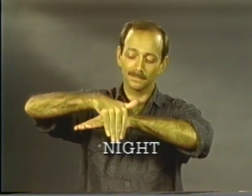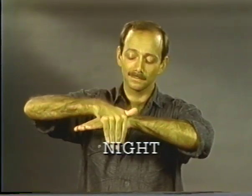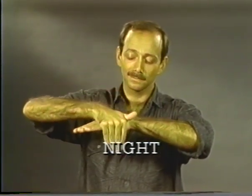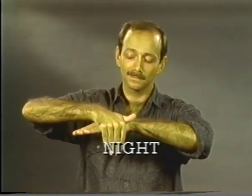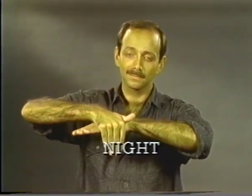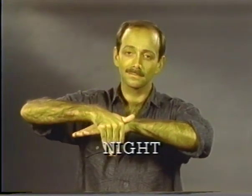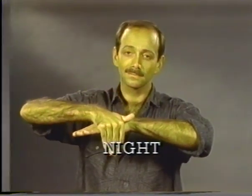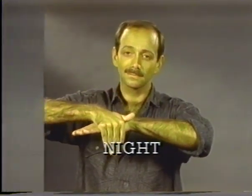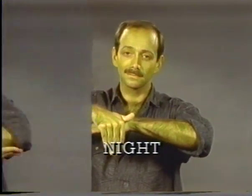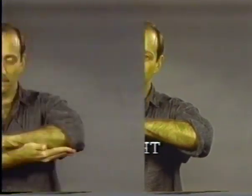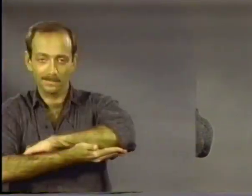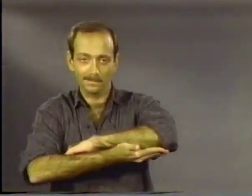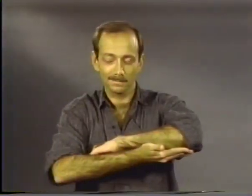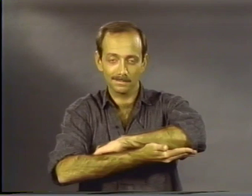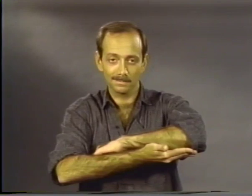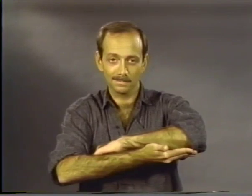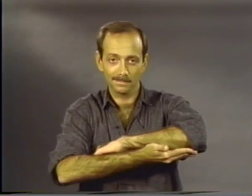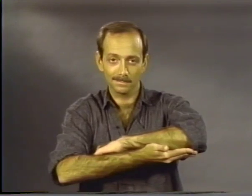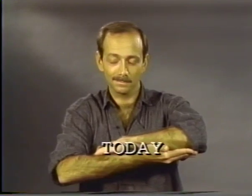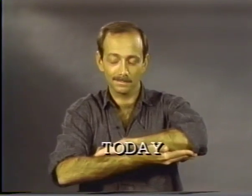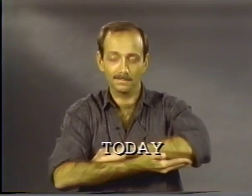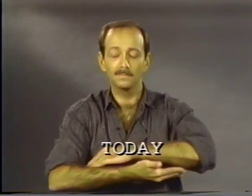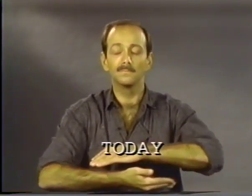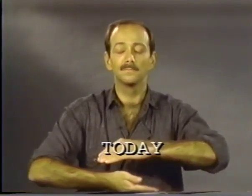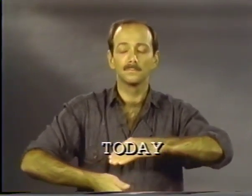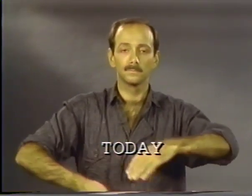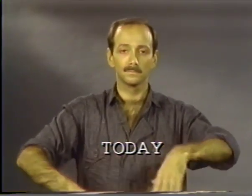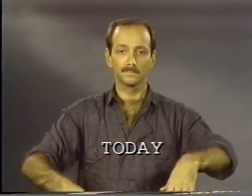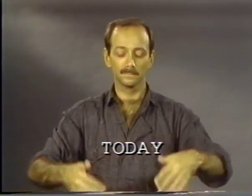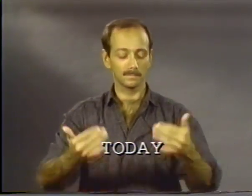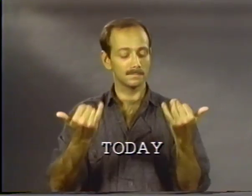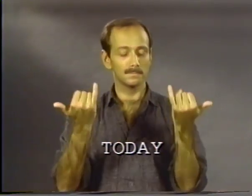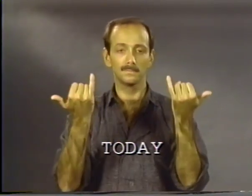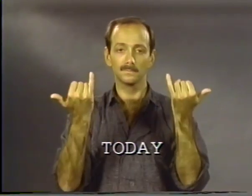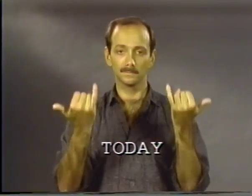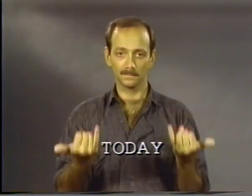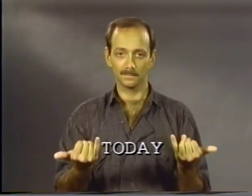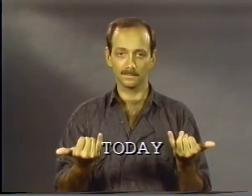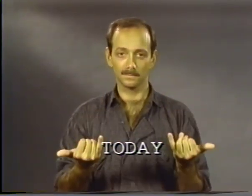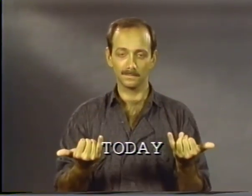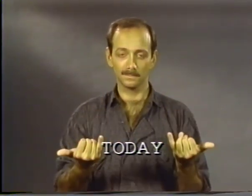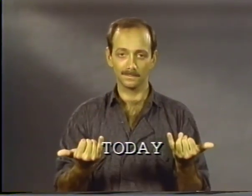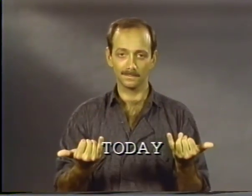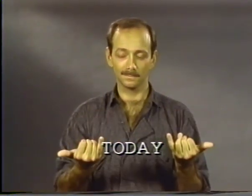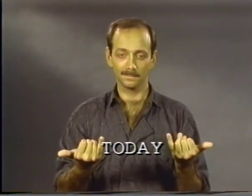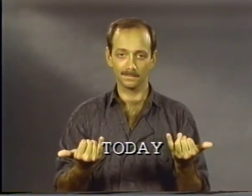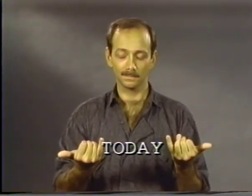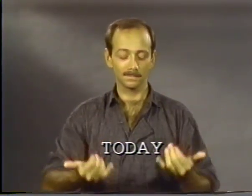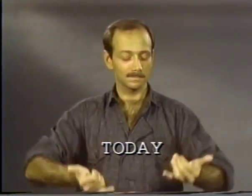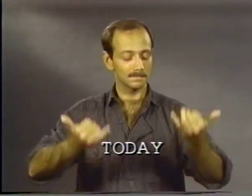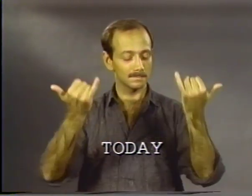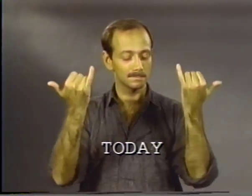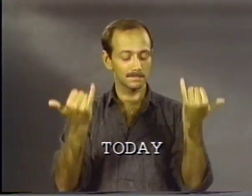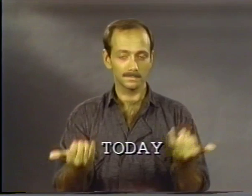night. Today is either the sign now or now day.